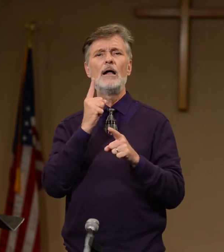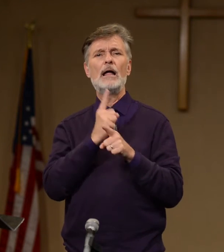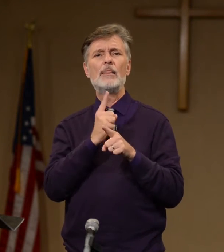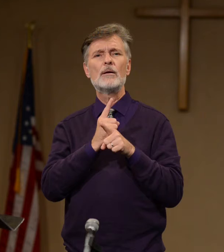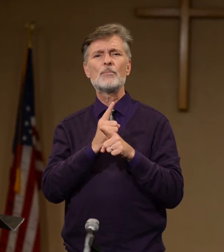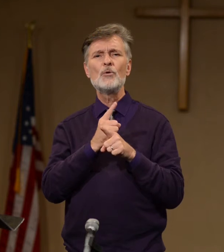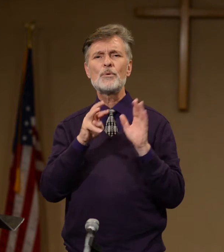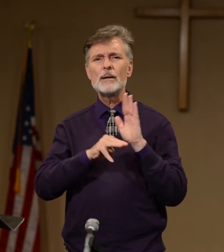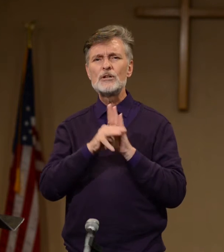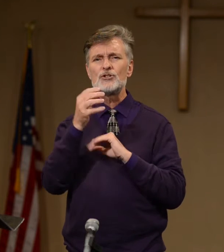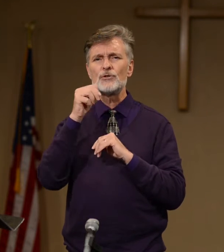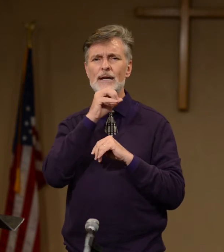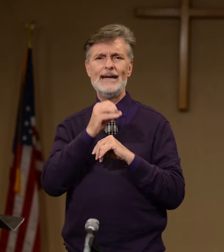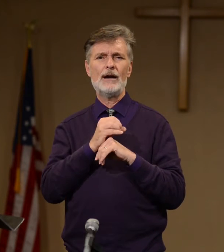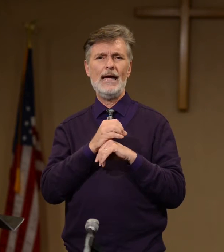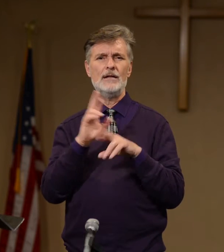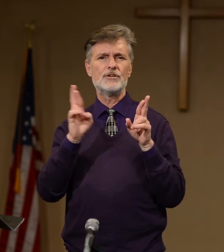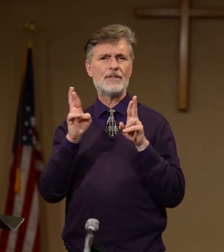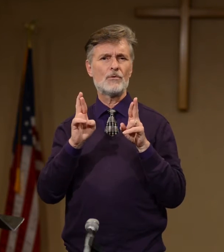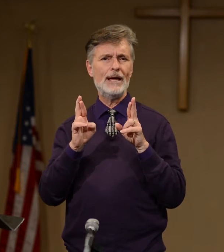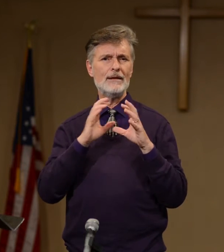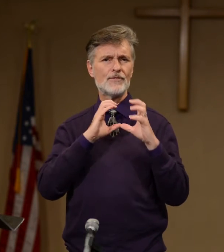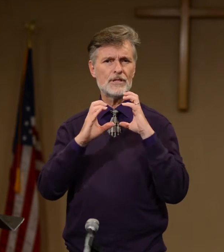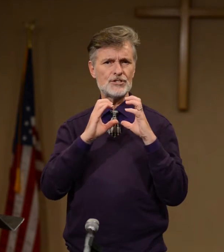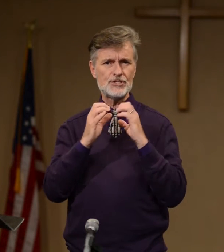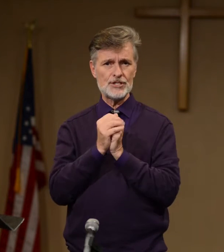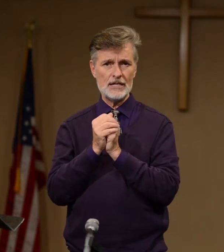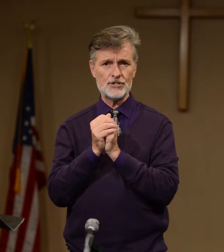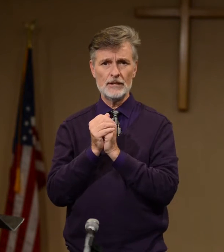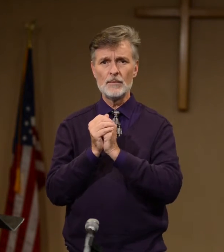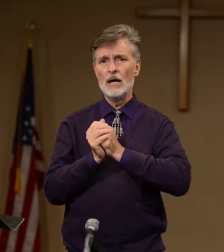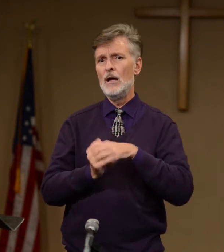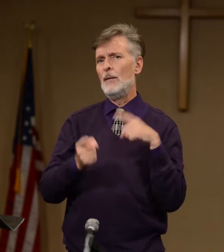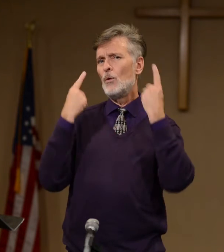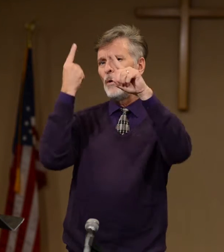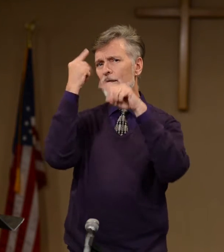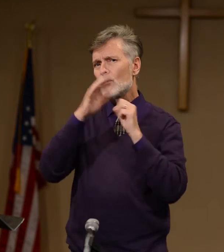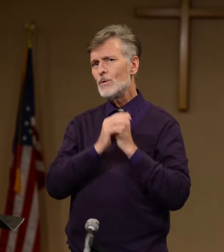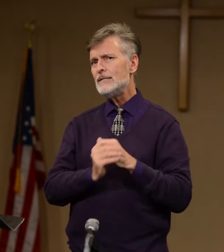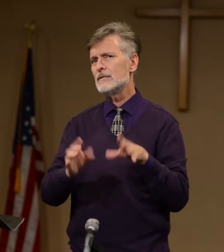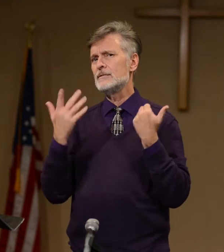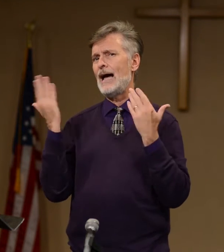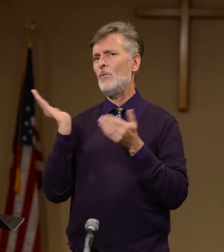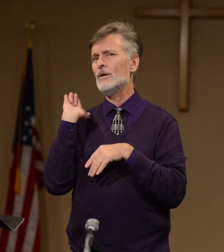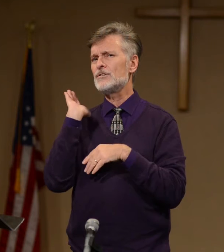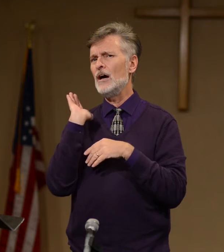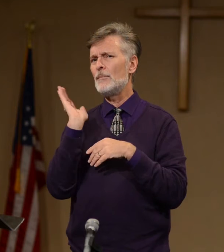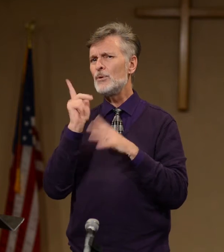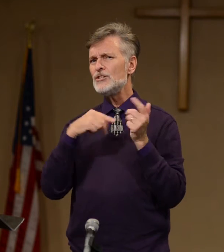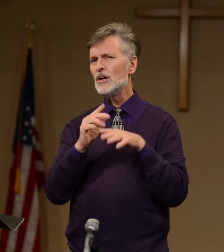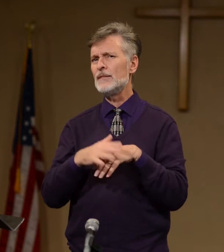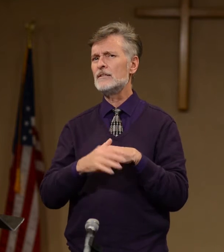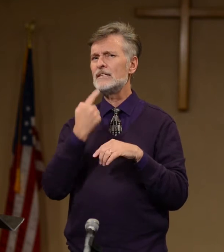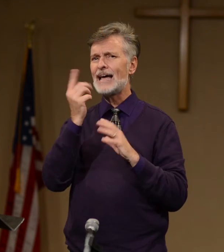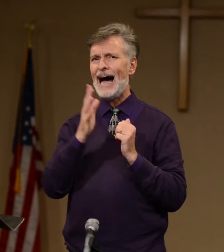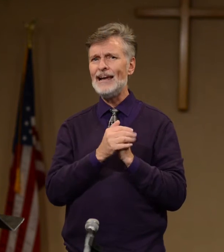and their appropriate maturity or age if they're ready for this discussion. But one of the reasons I want to preach on this is I